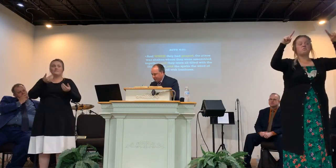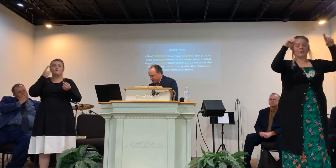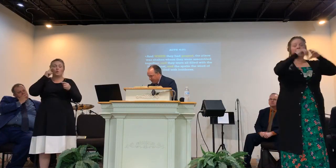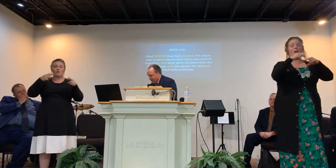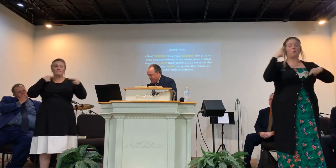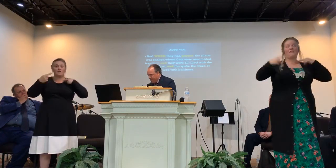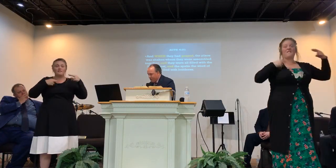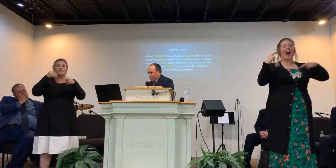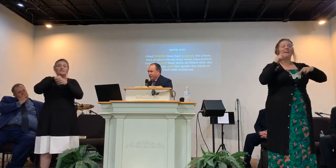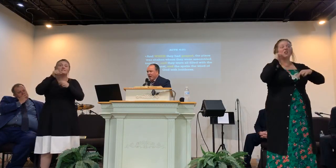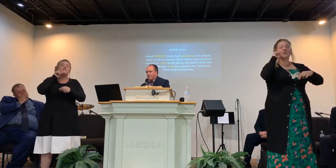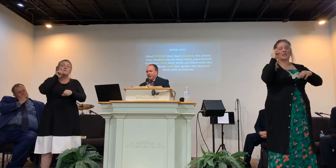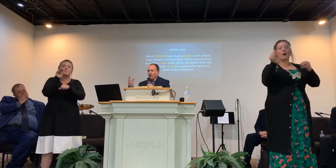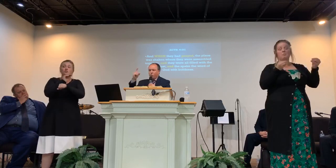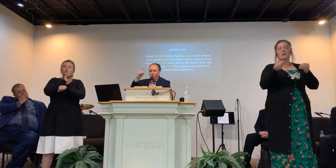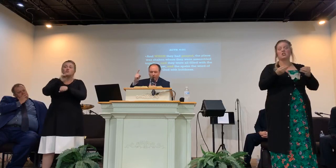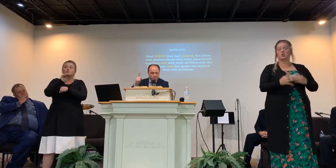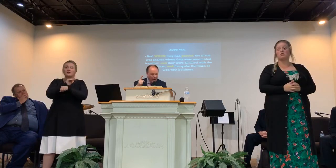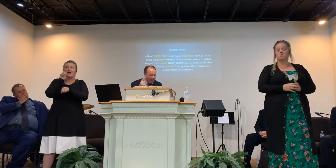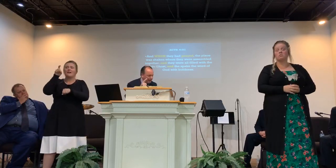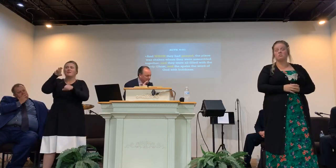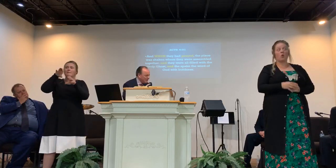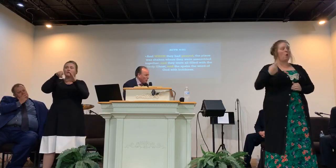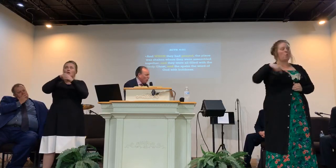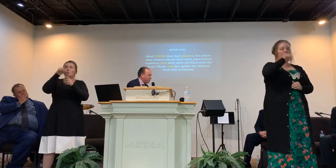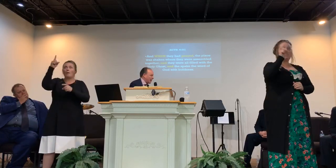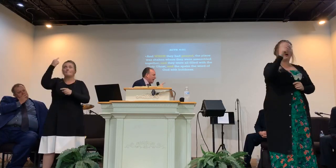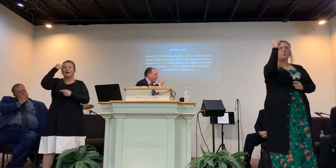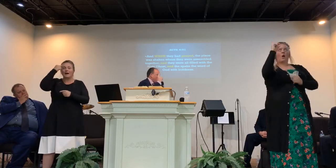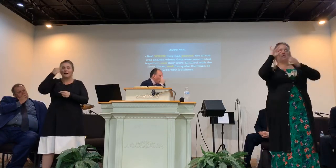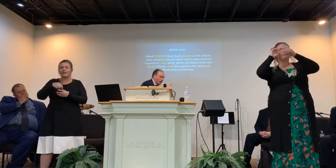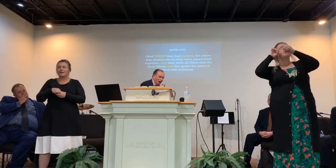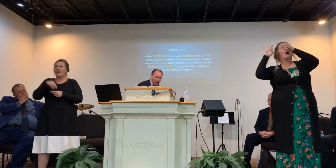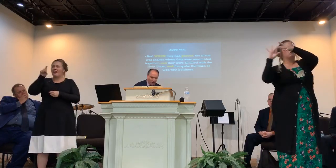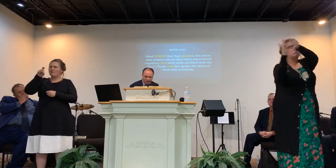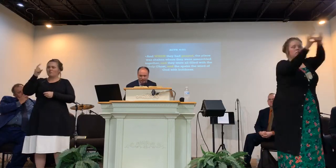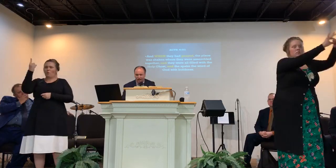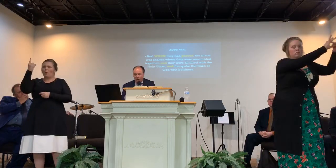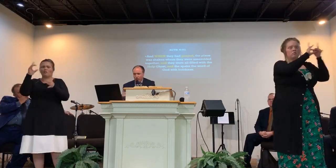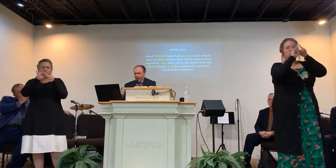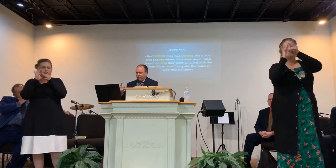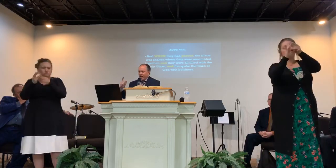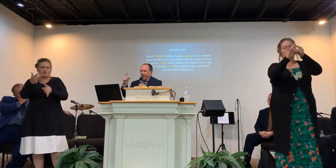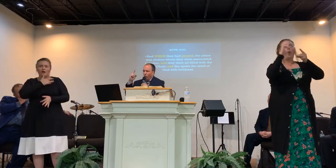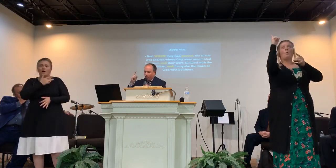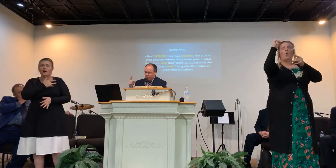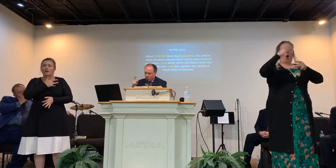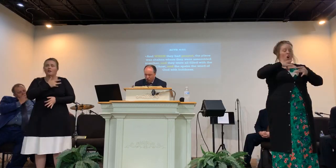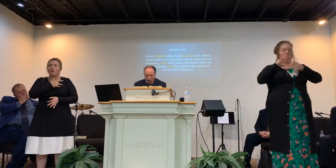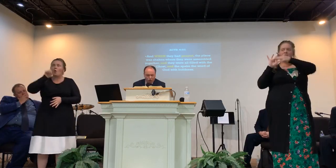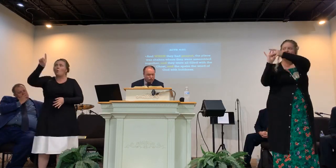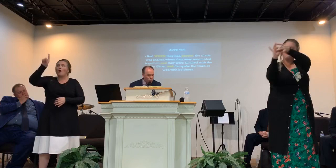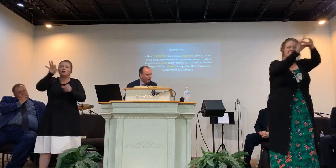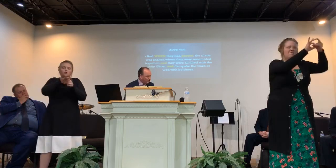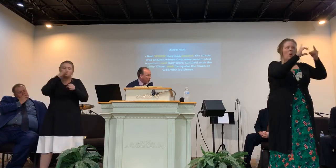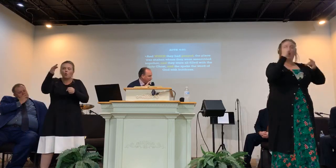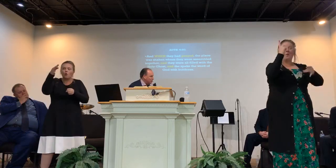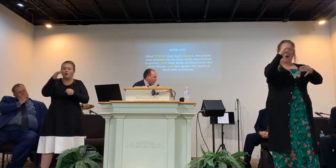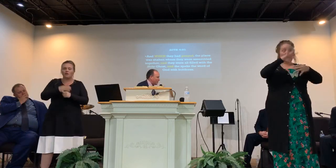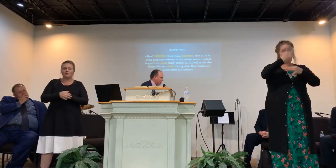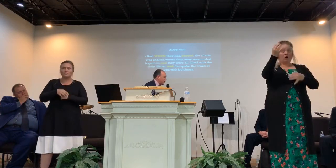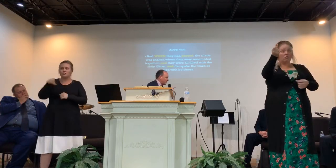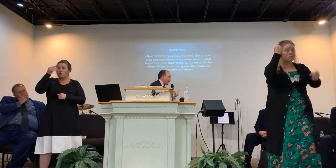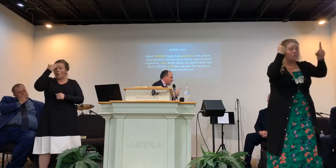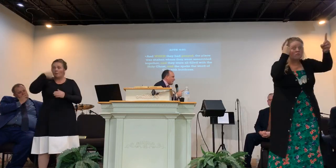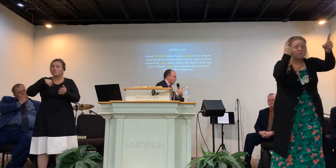deaf ministry. We've got to be in one mind. We've got to have one heart. We have to have one soul. You guys